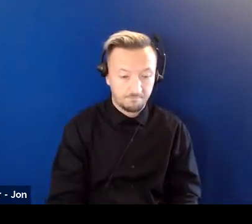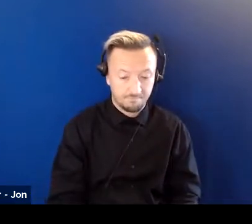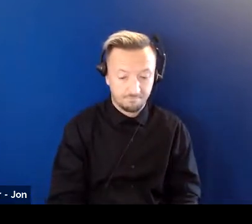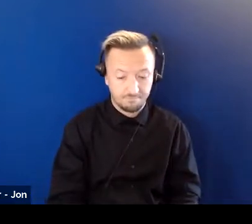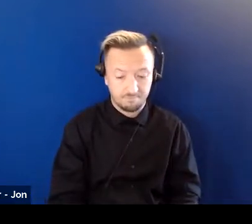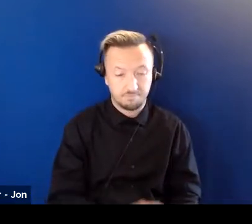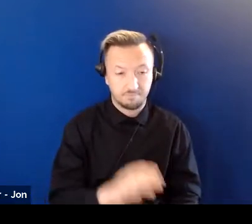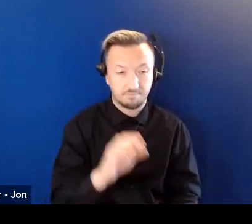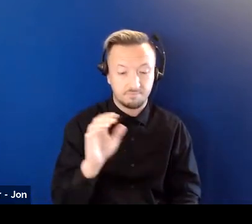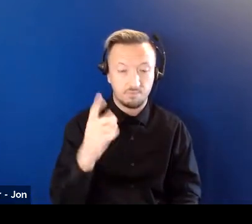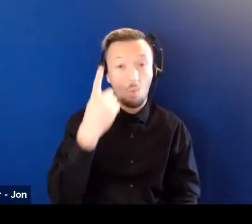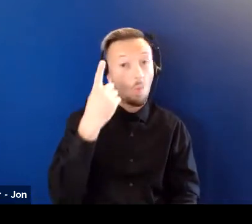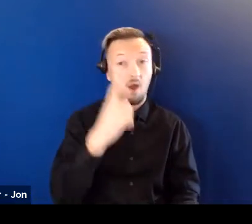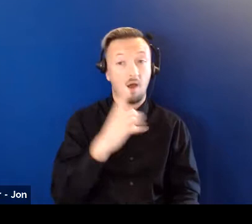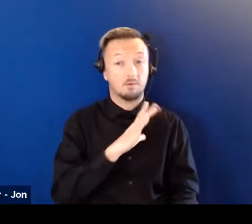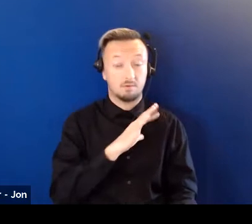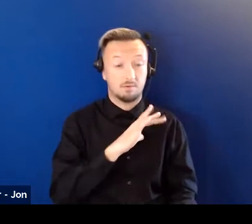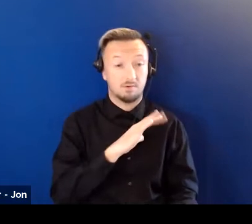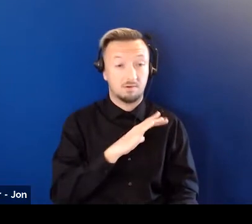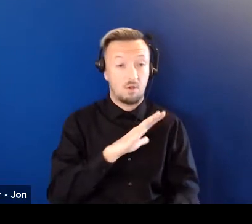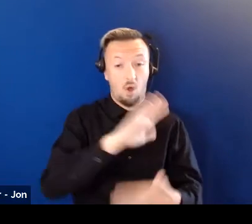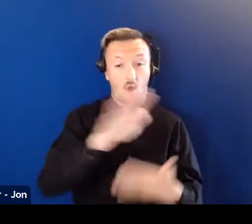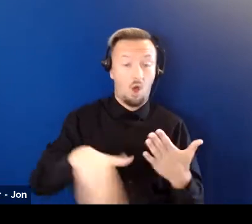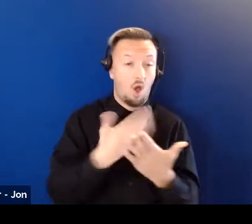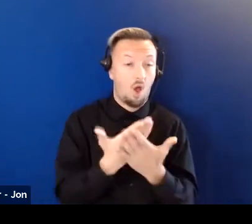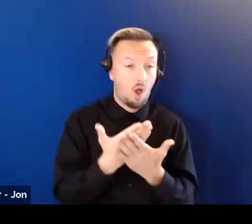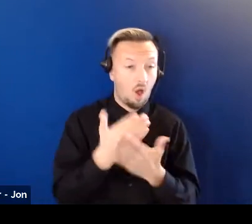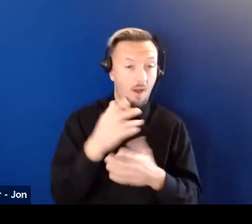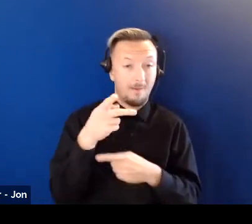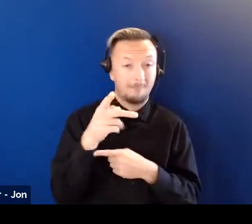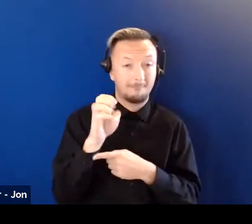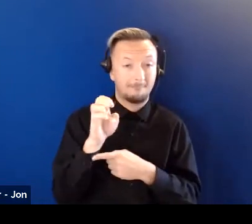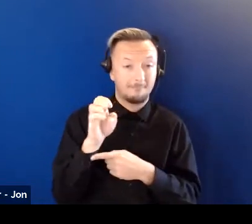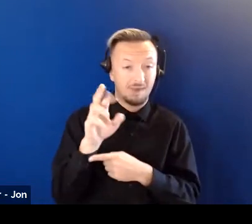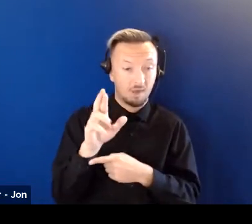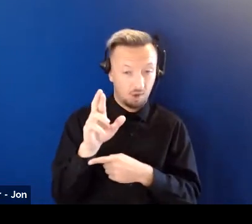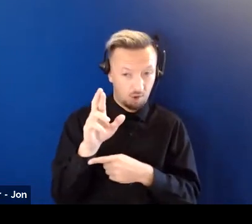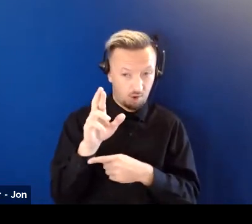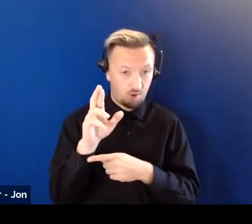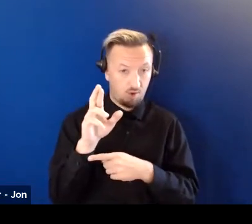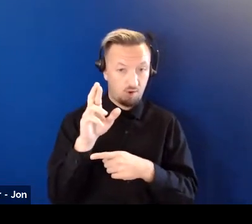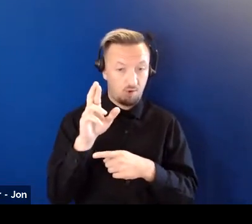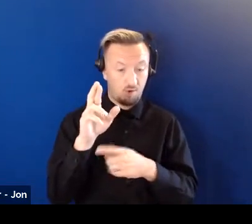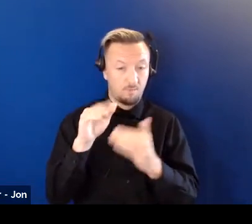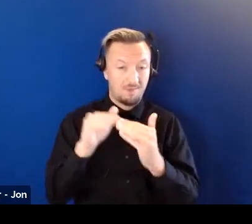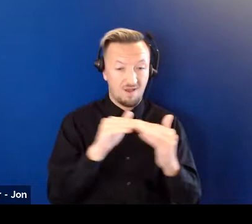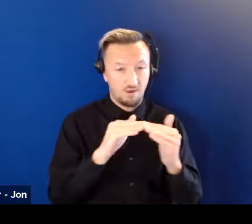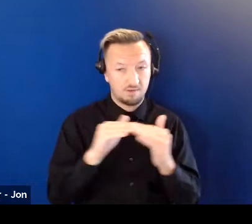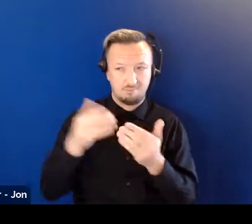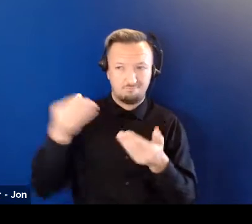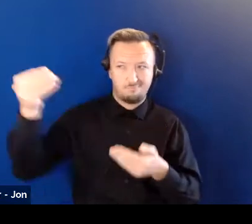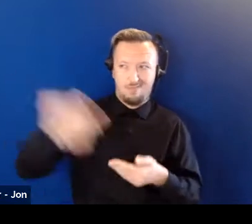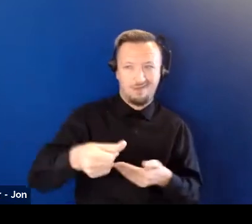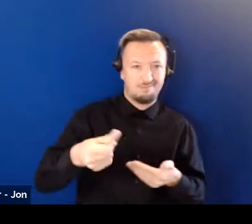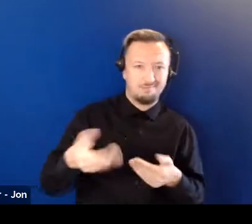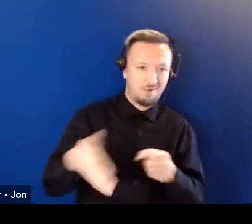One of the wonderful things is all of our peer voice is pretty much paid. So just like